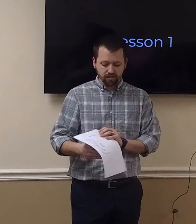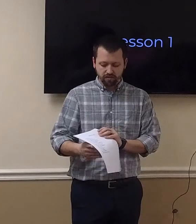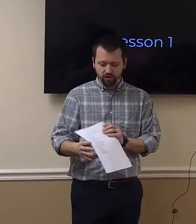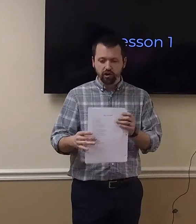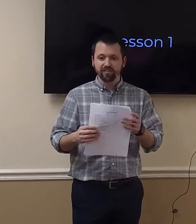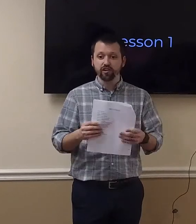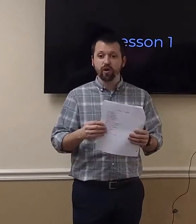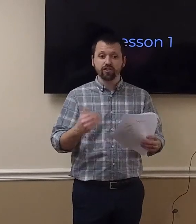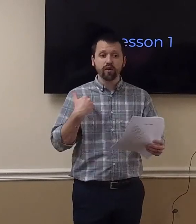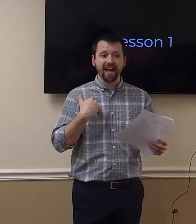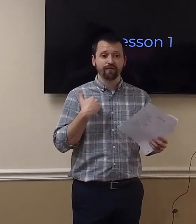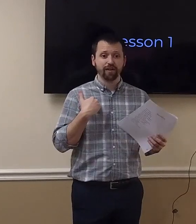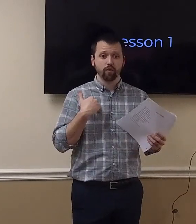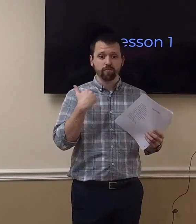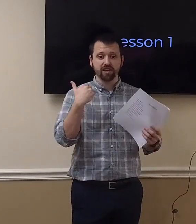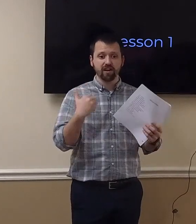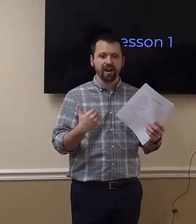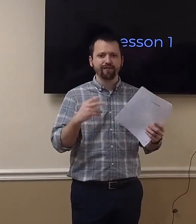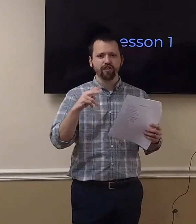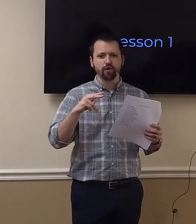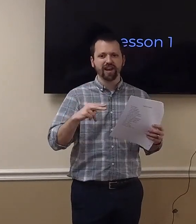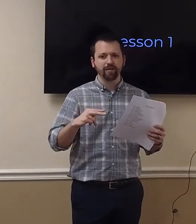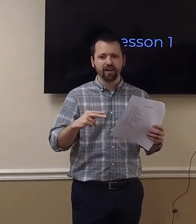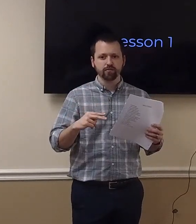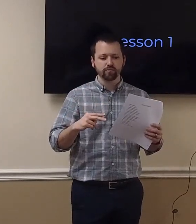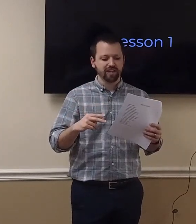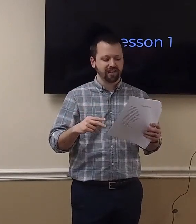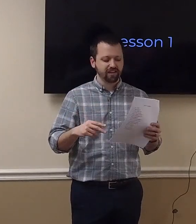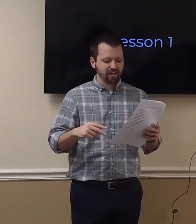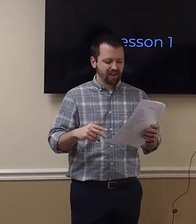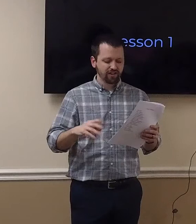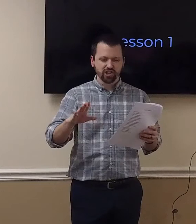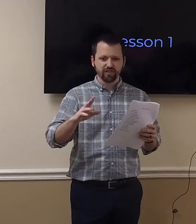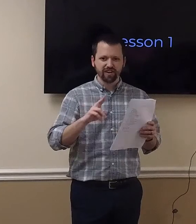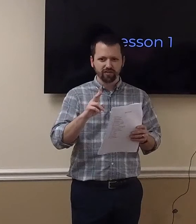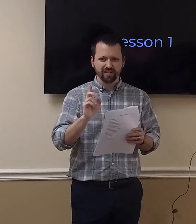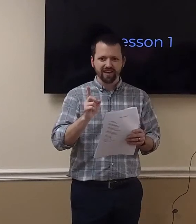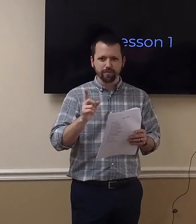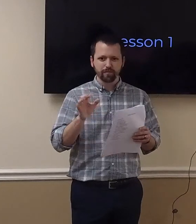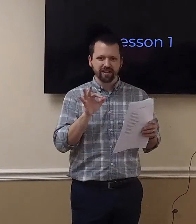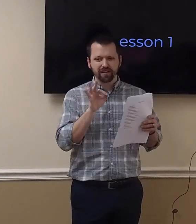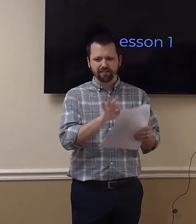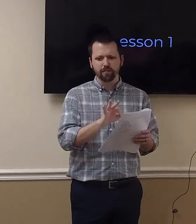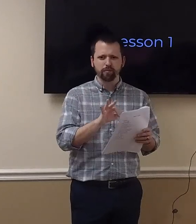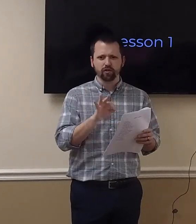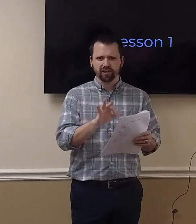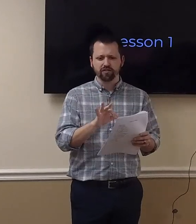So you'll notice here, though, I do have like what's being taught. I have all the vocab down. I'm just making, I'll show you the videos in a second, but I'm making supplemental things to go